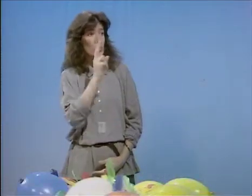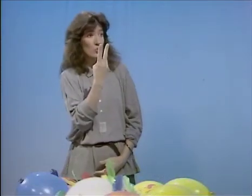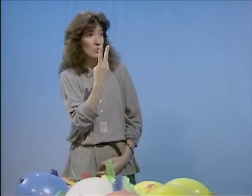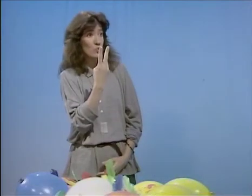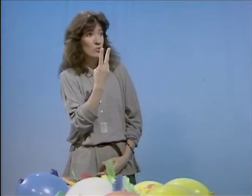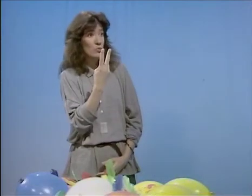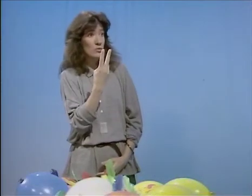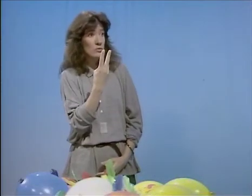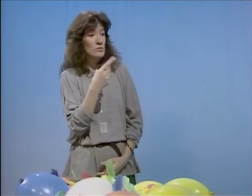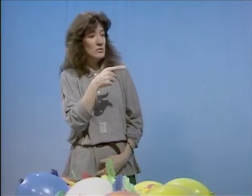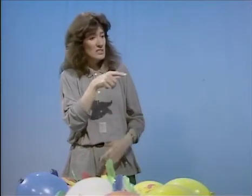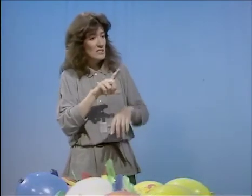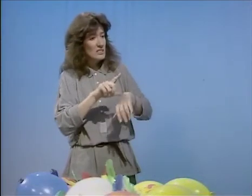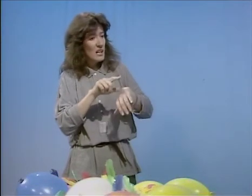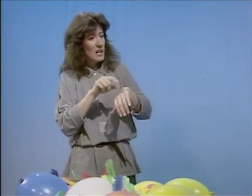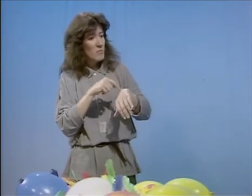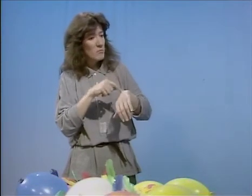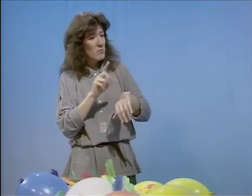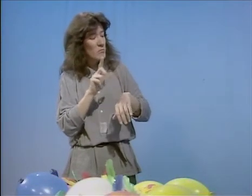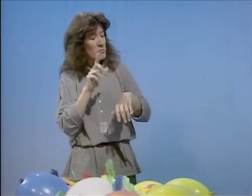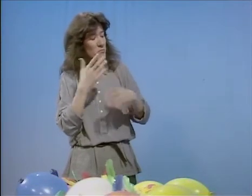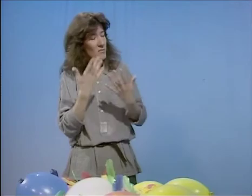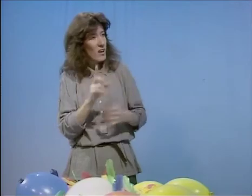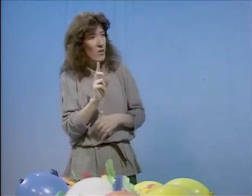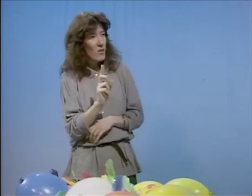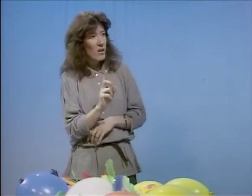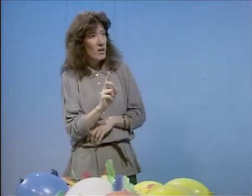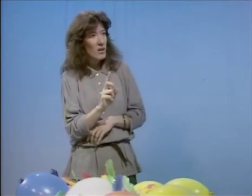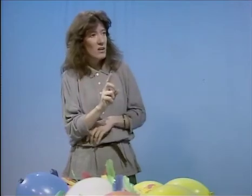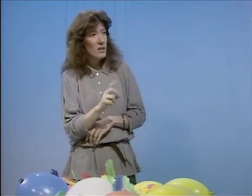2 o'clock. What's the time now?